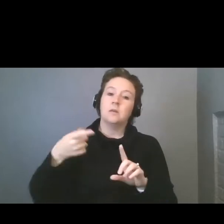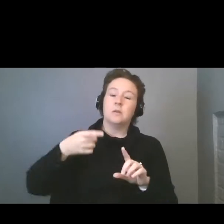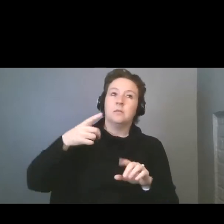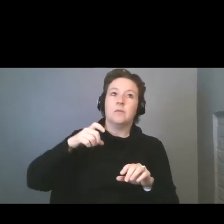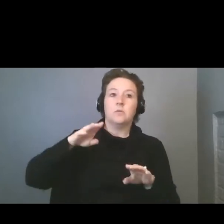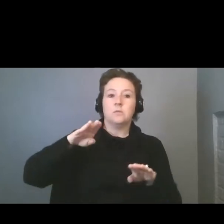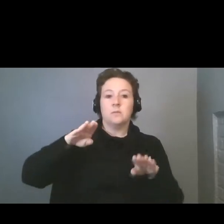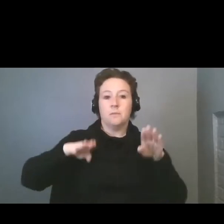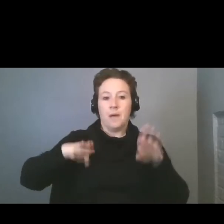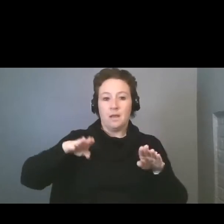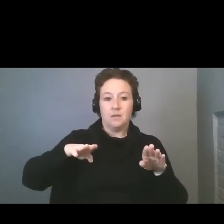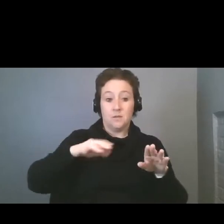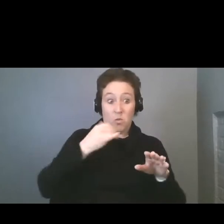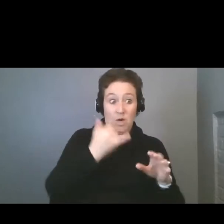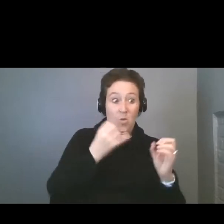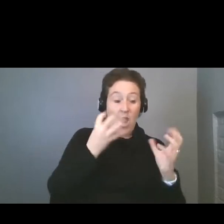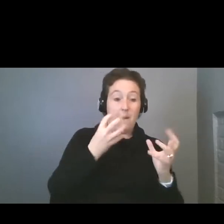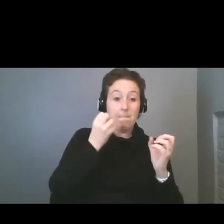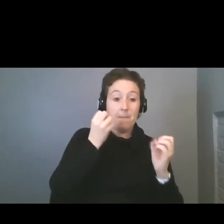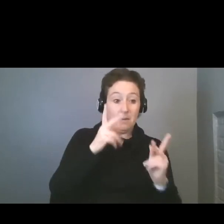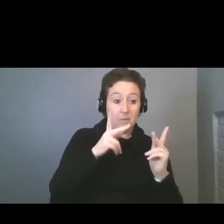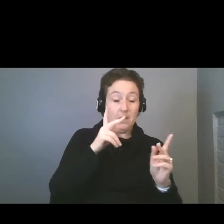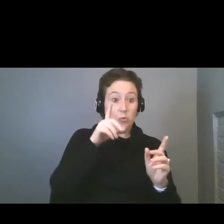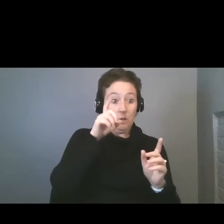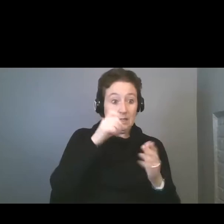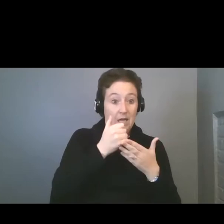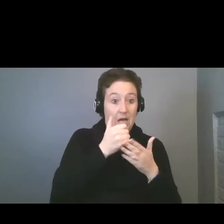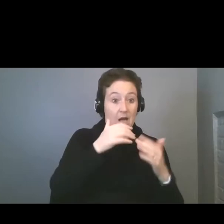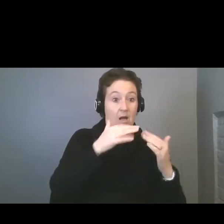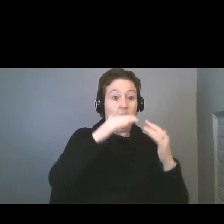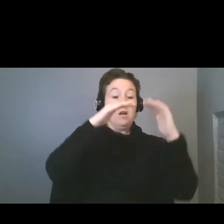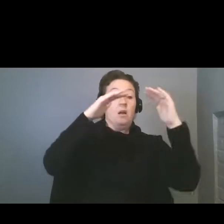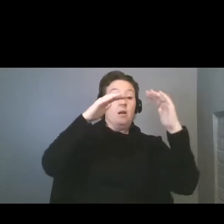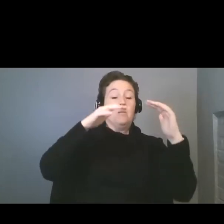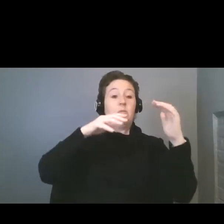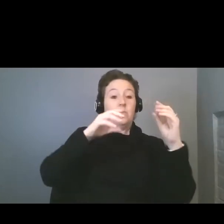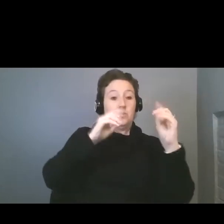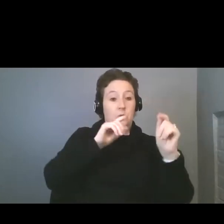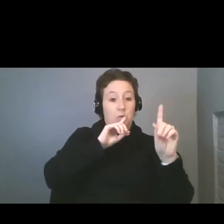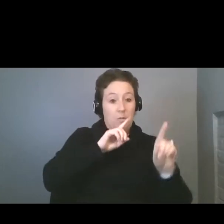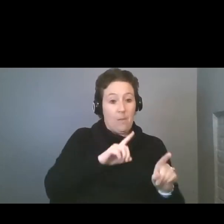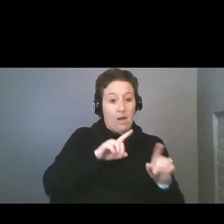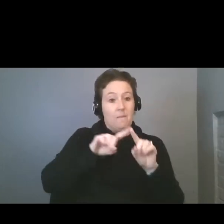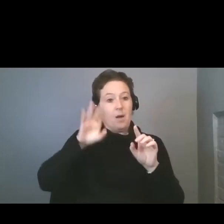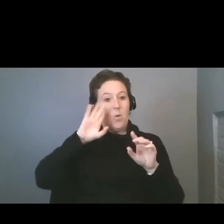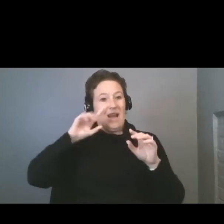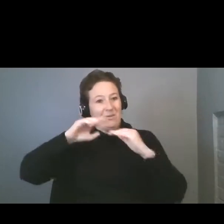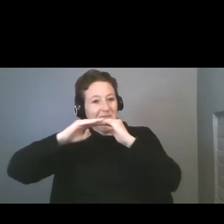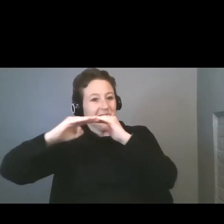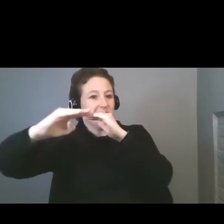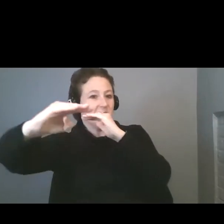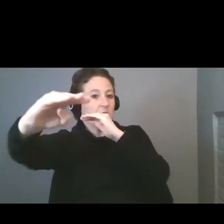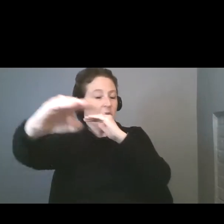the immediate response against the need to sustain this over time. We have been able to do, our